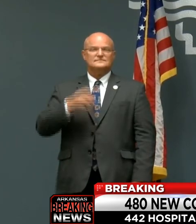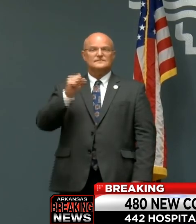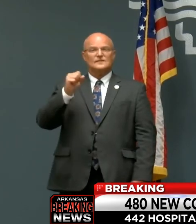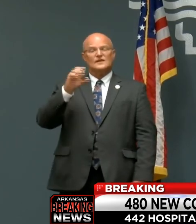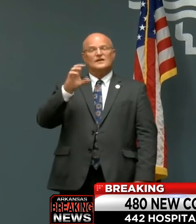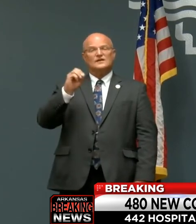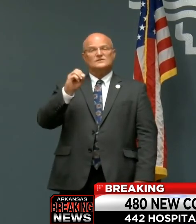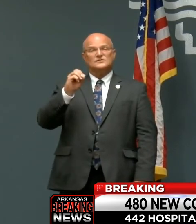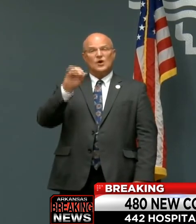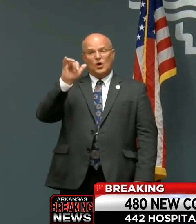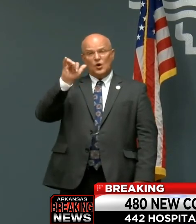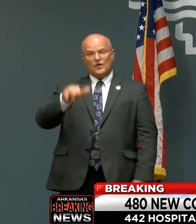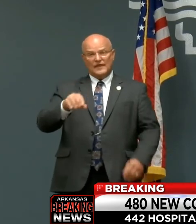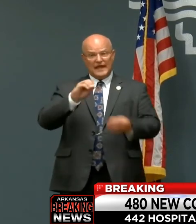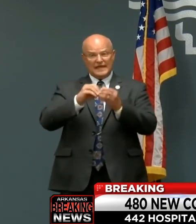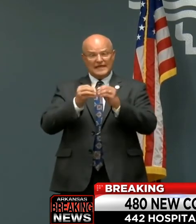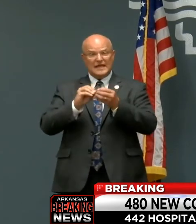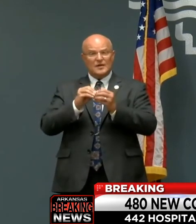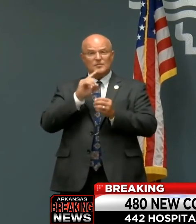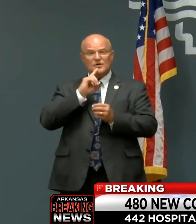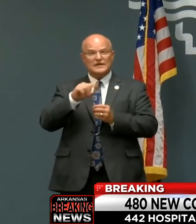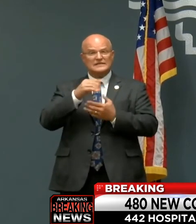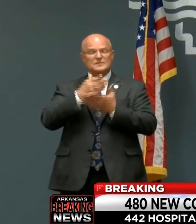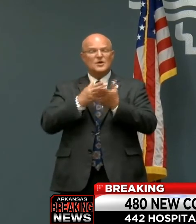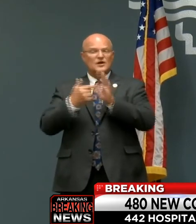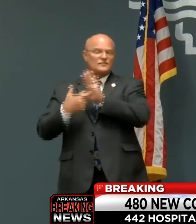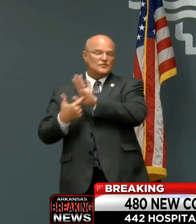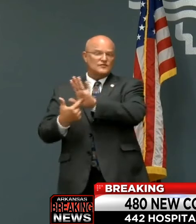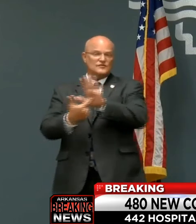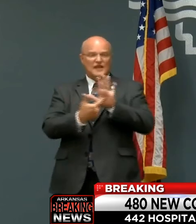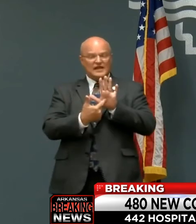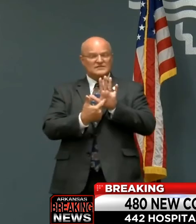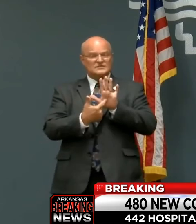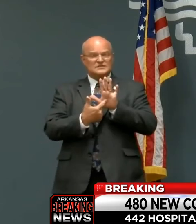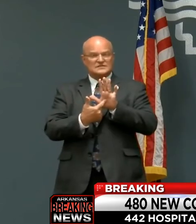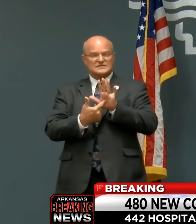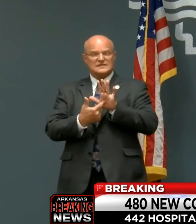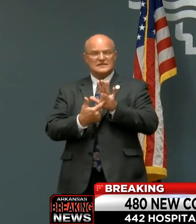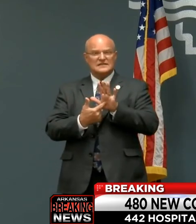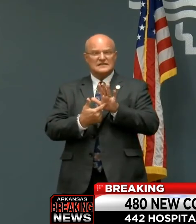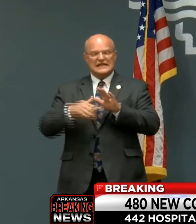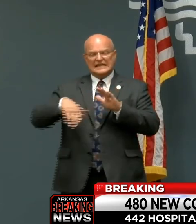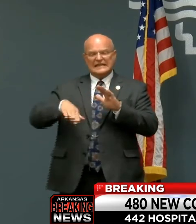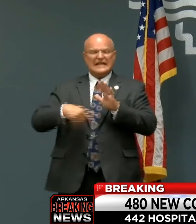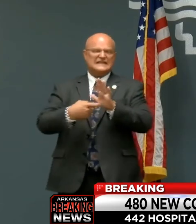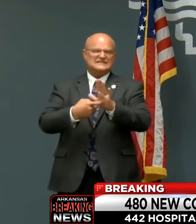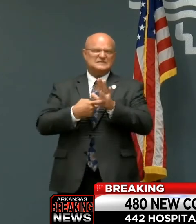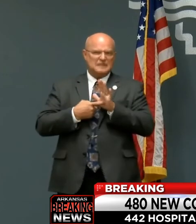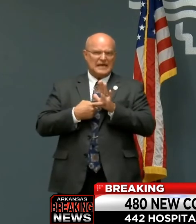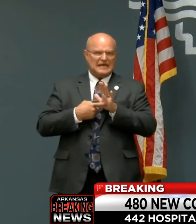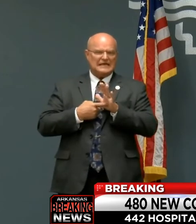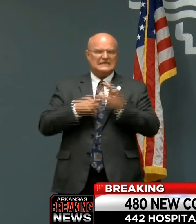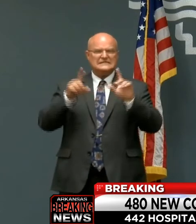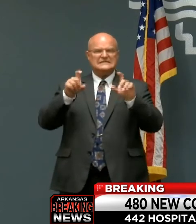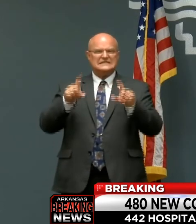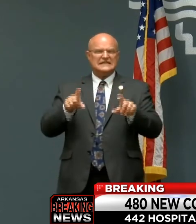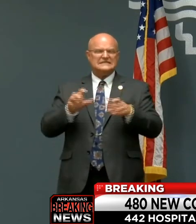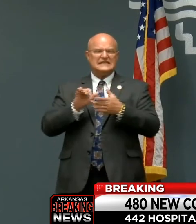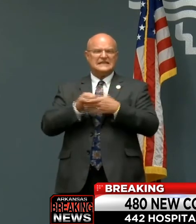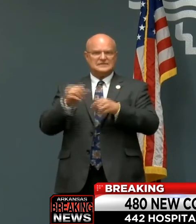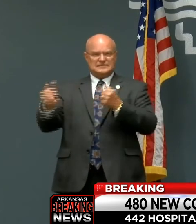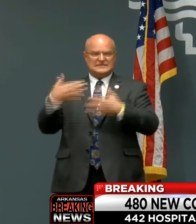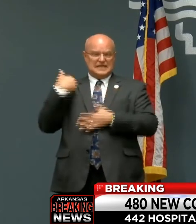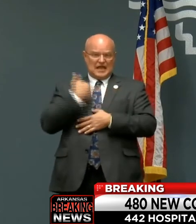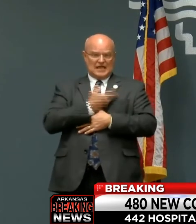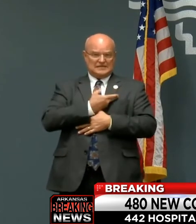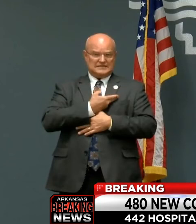So that number is in part a reflection of the lack of demand, that is, a lack of testing substrate that's being sent to